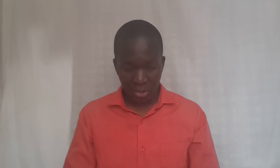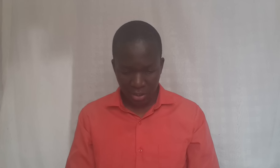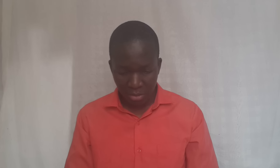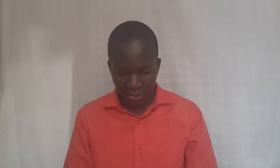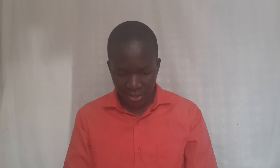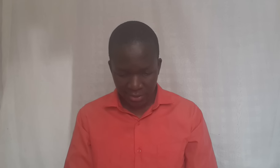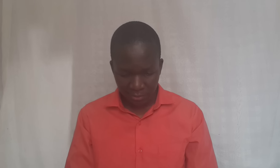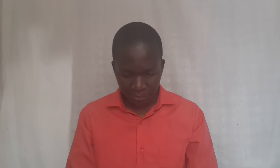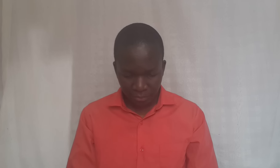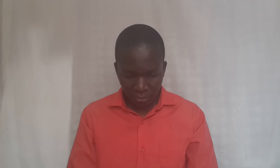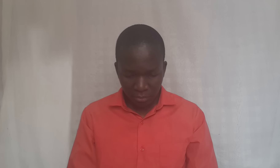in business.